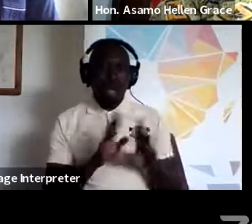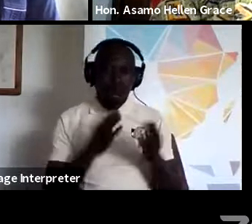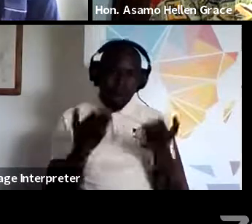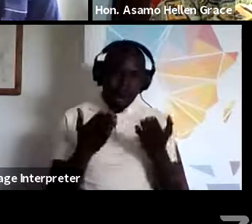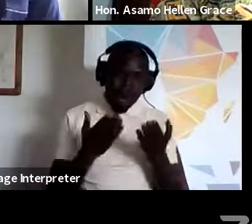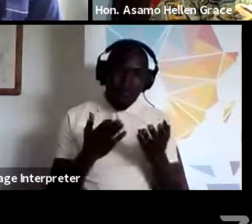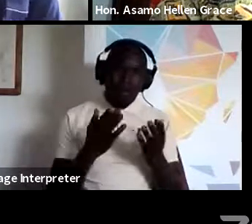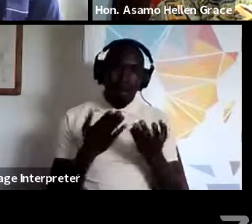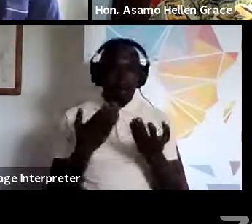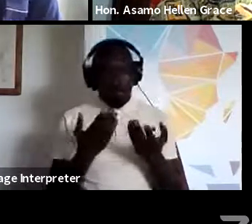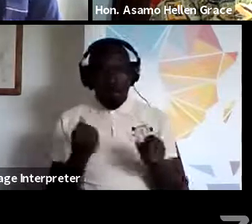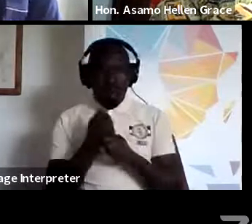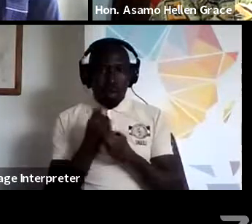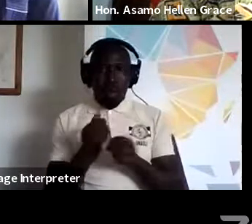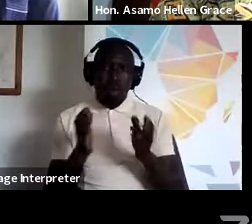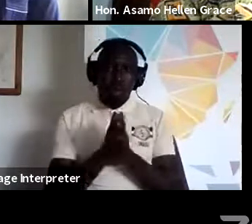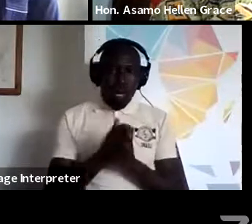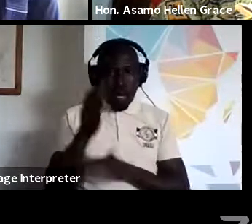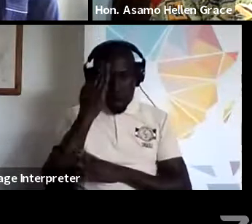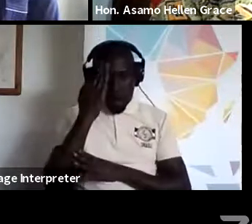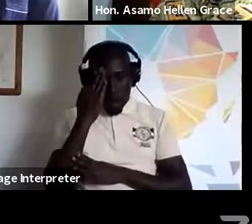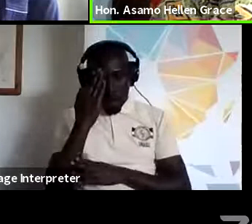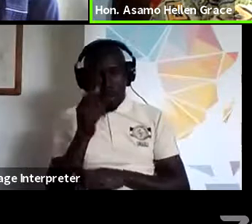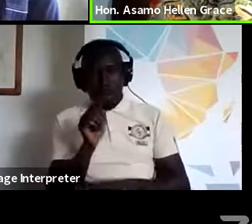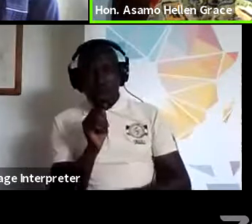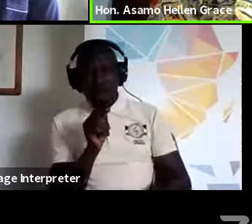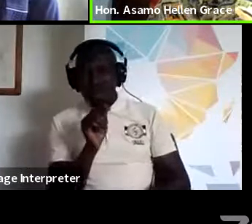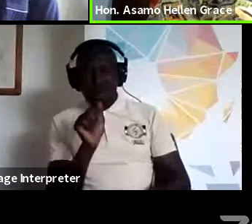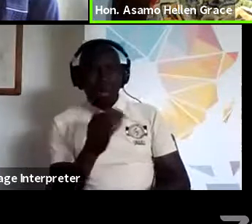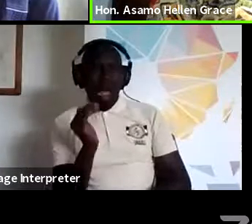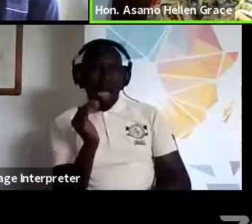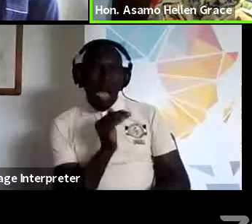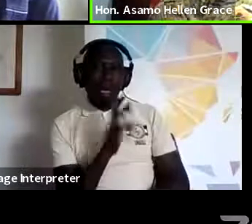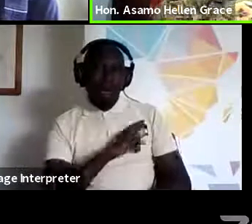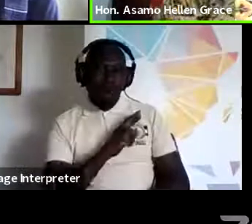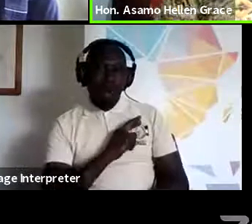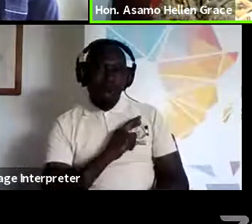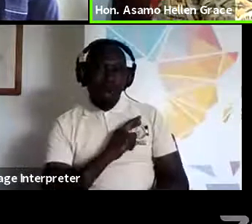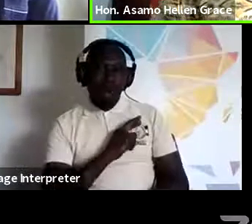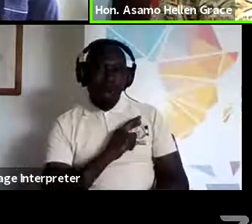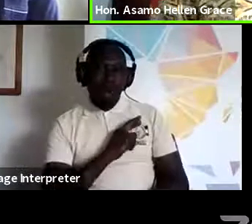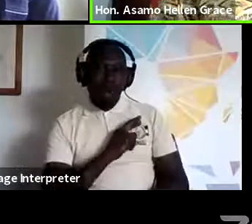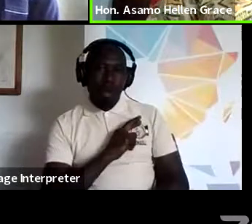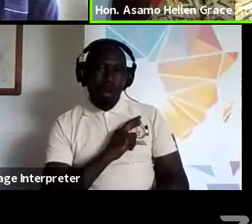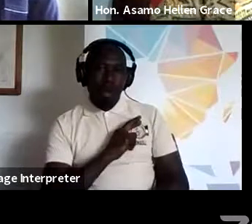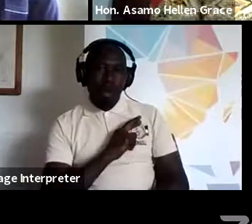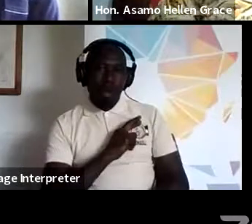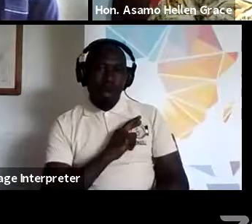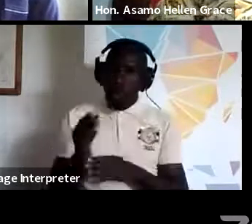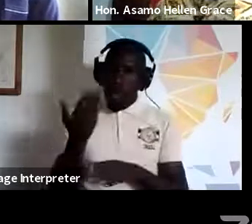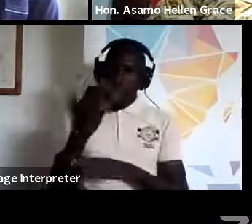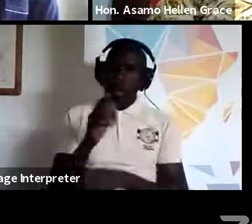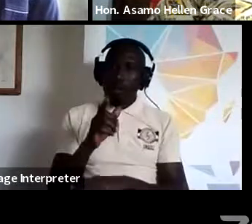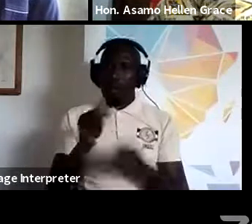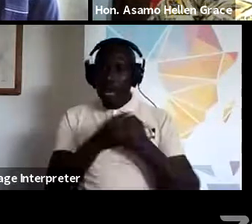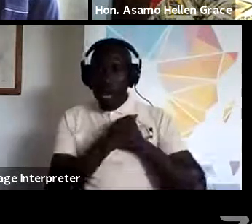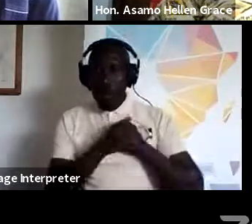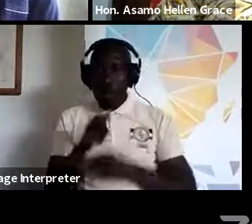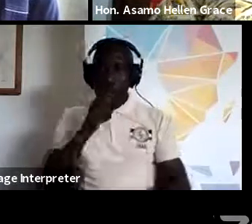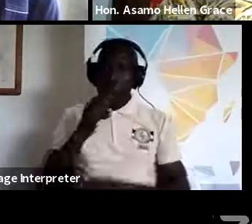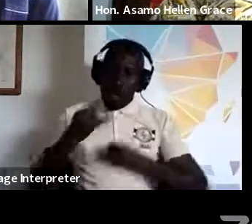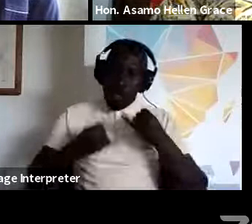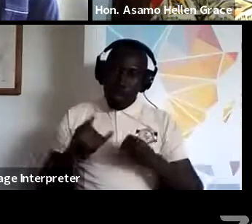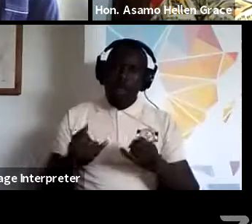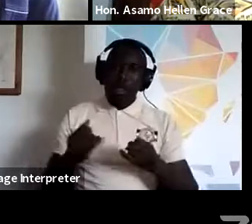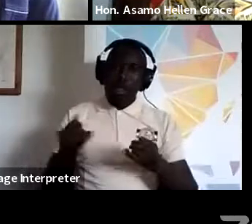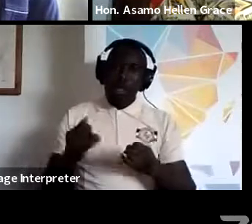don't have to ask Robert. He will just come. Thank you so much, and have a lovely lunch, and enjoy the rest of the